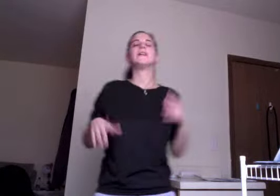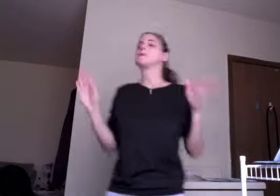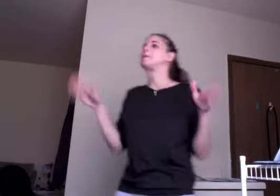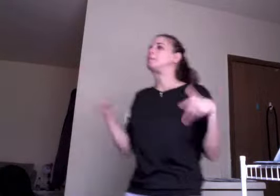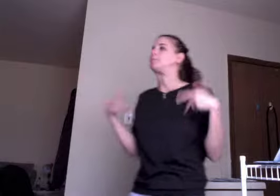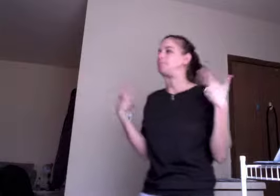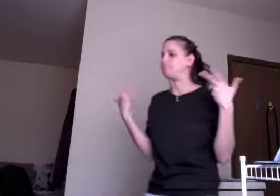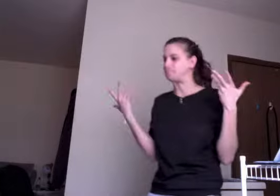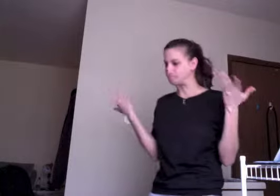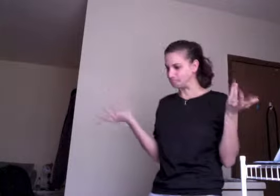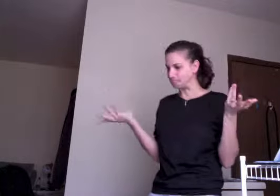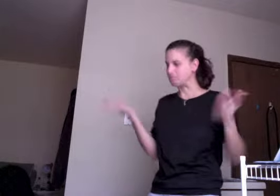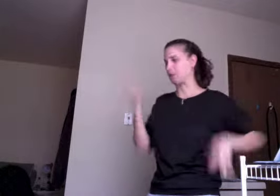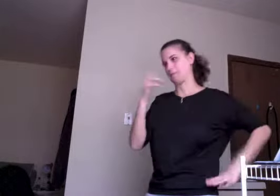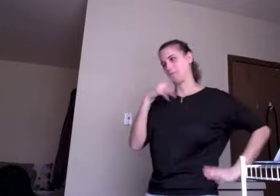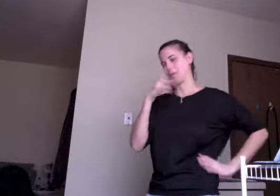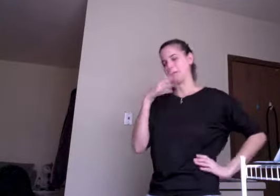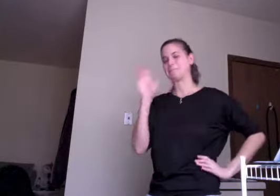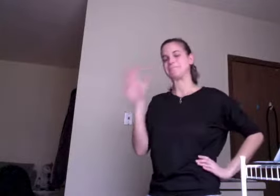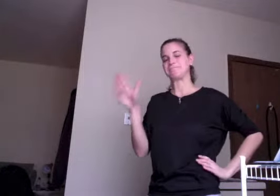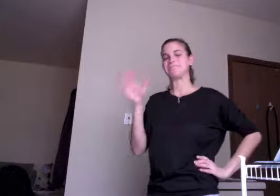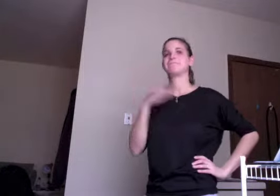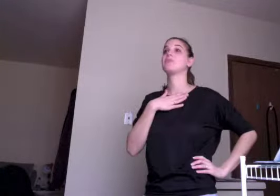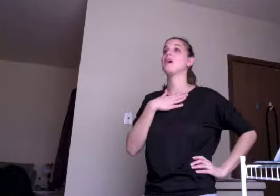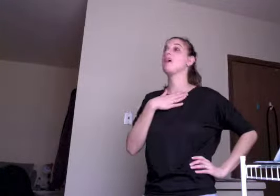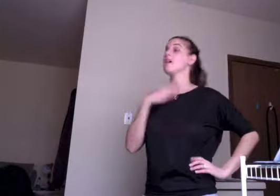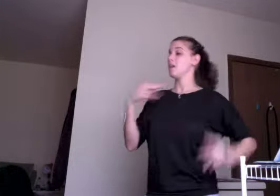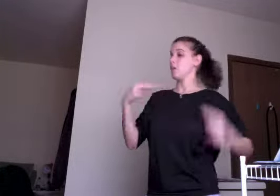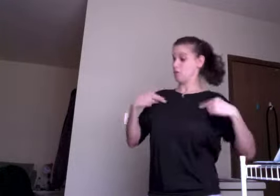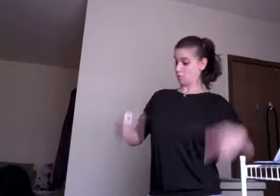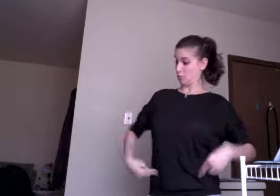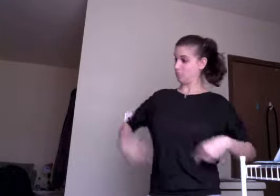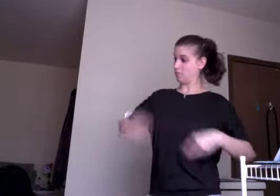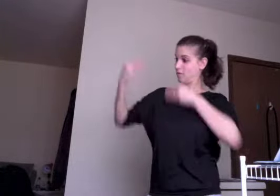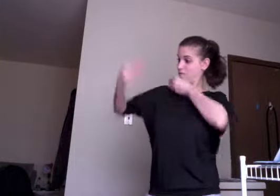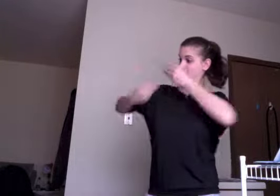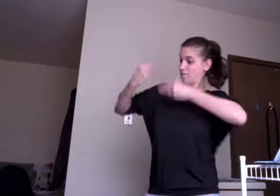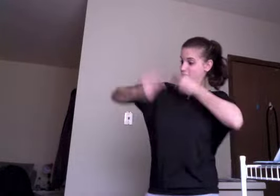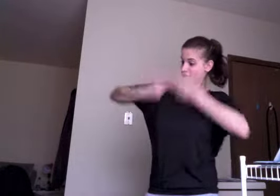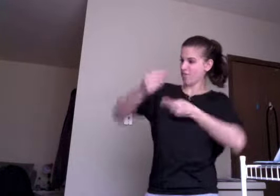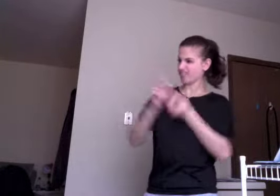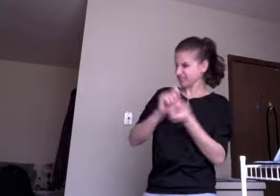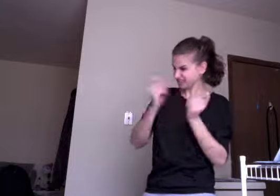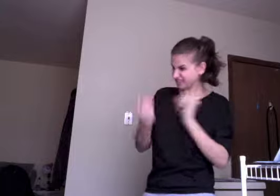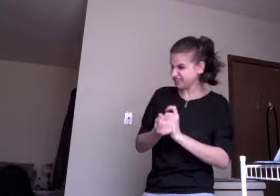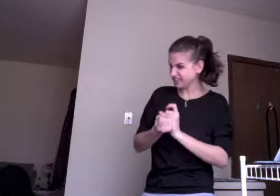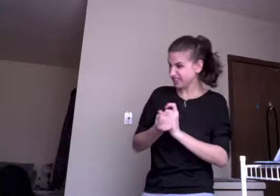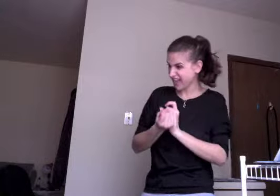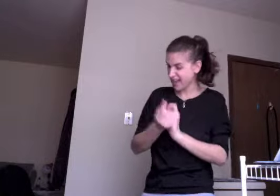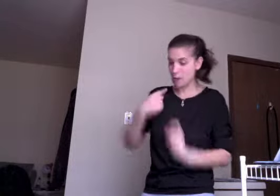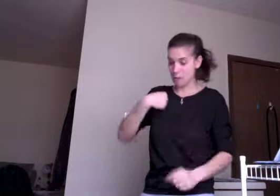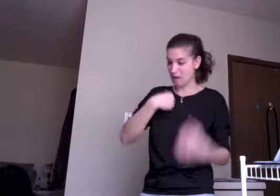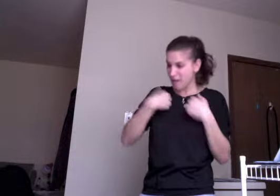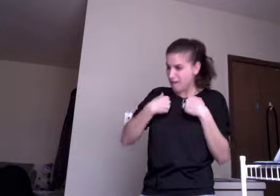should ask we have evolved to have our own pond we have our own pond we inside our bodies